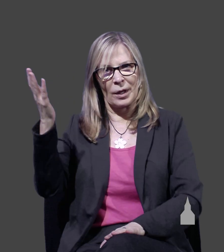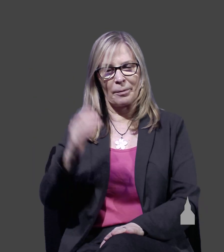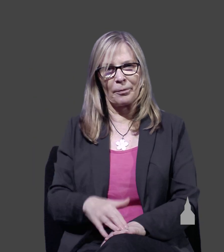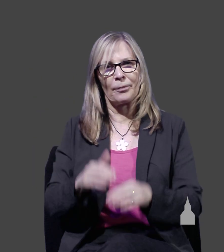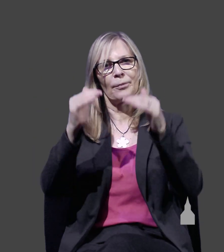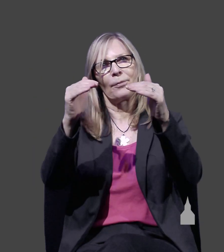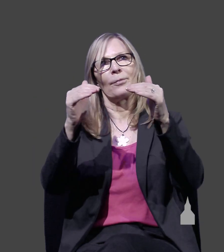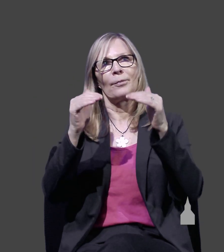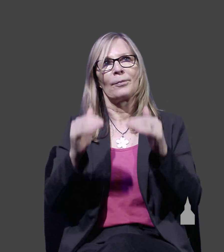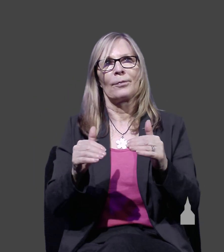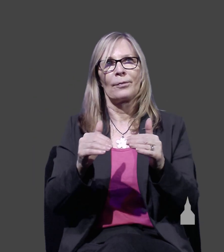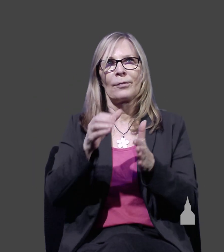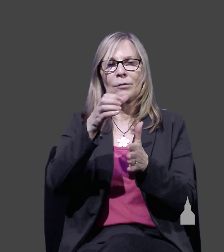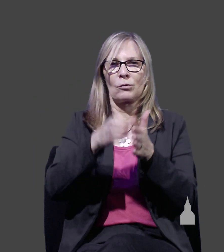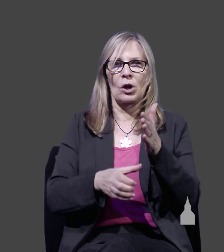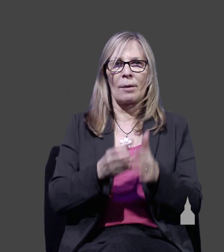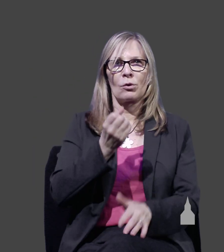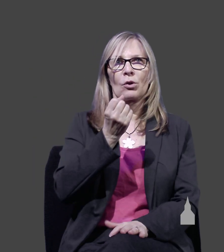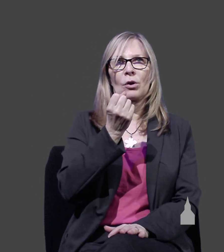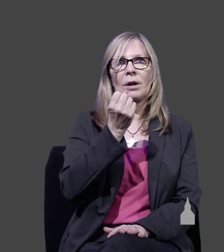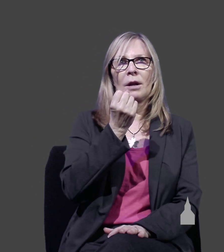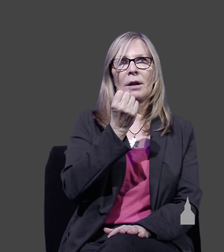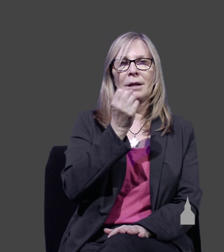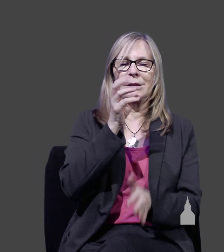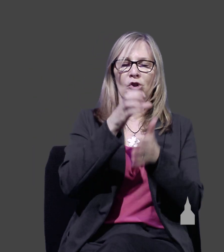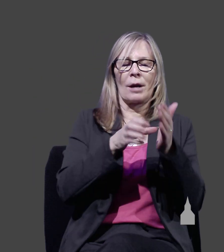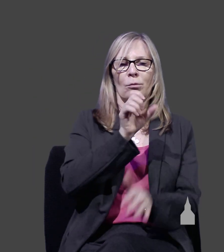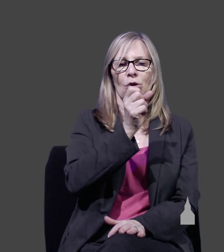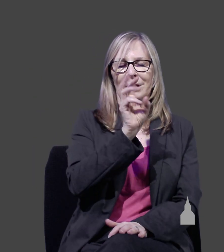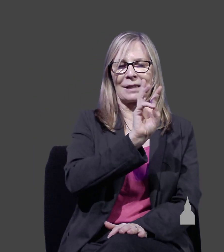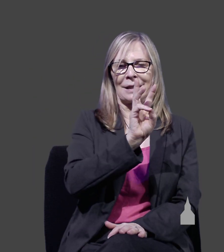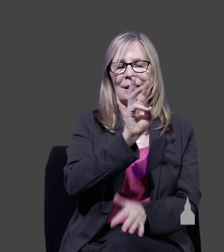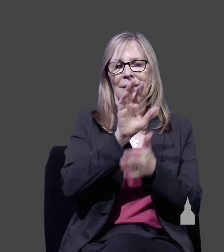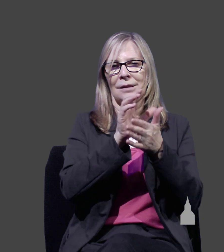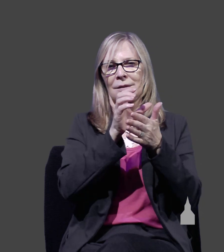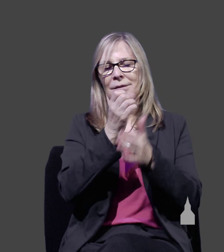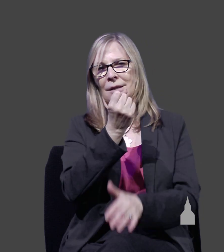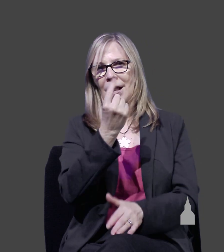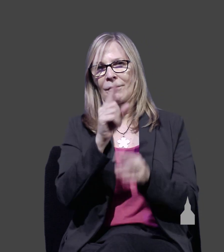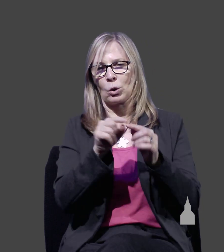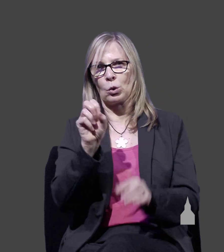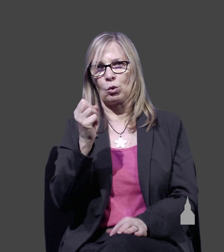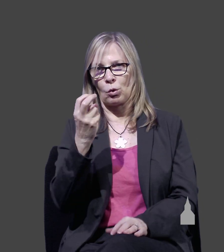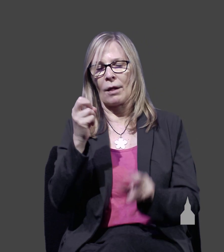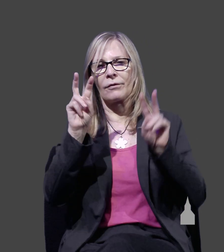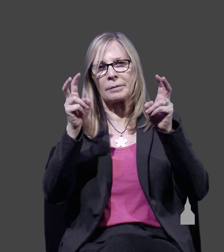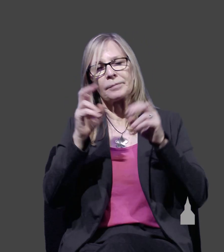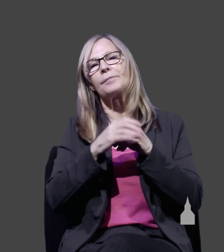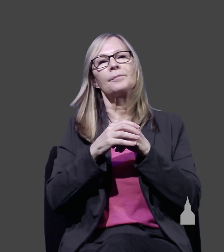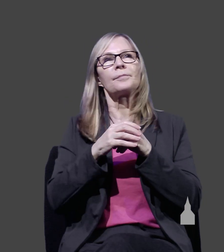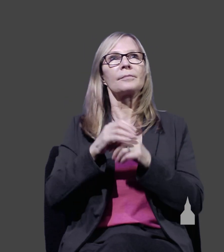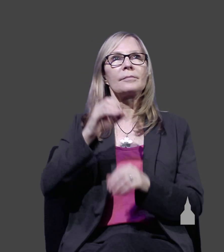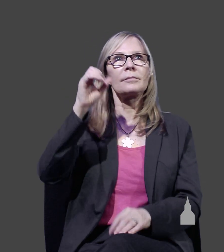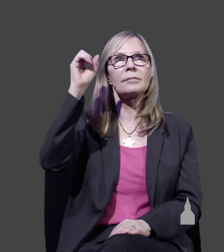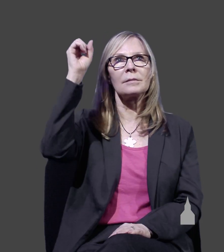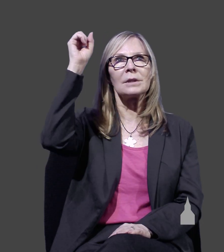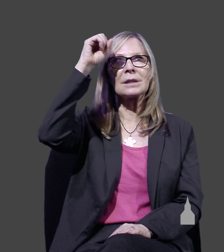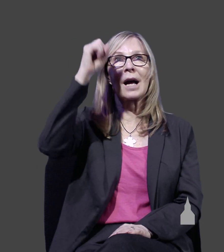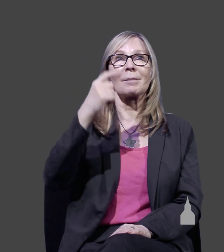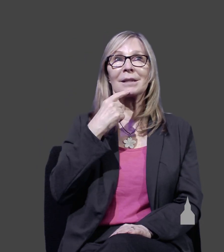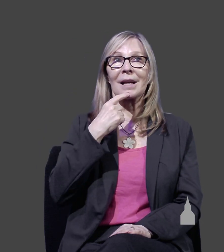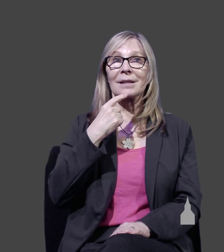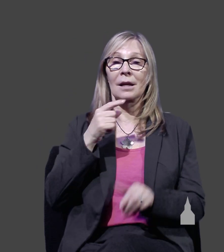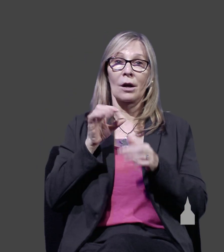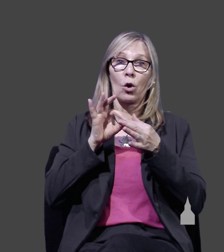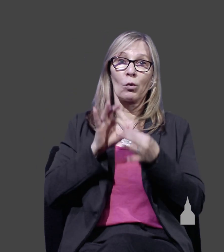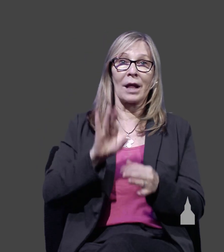1 Kings 6:11-12. Now the word of the Lord came to Solomon, saying, concerning this house which you are building, if